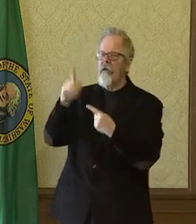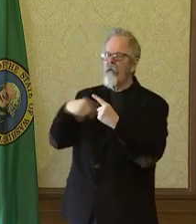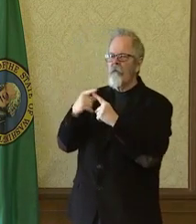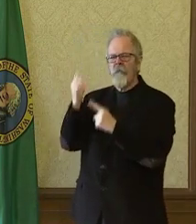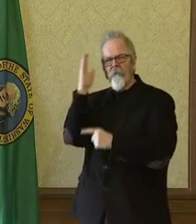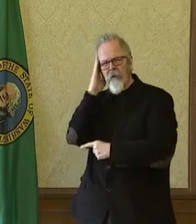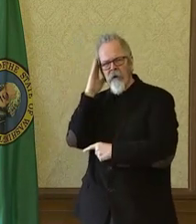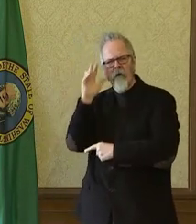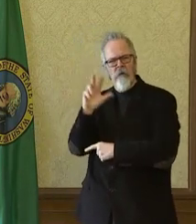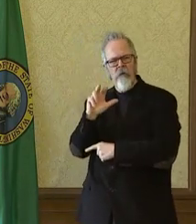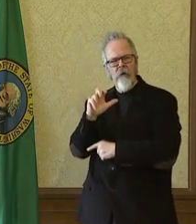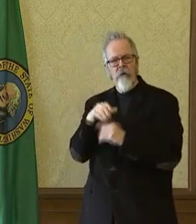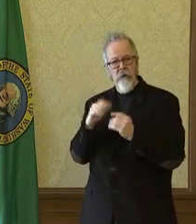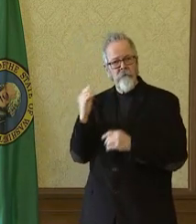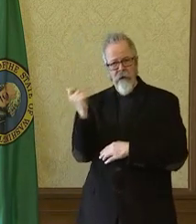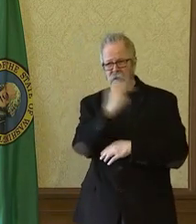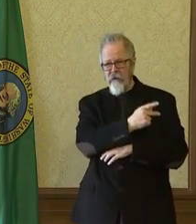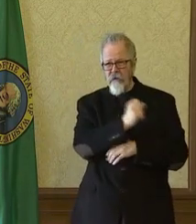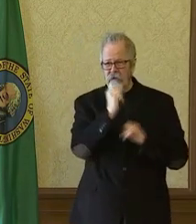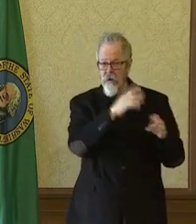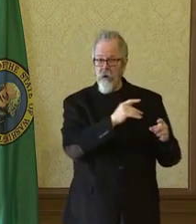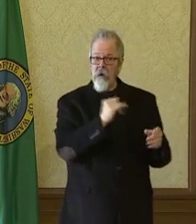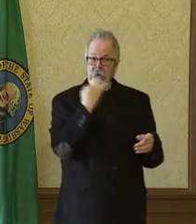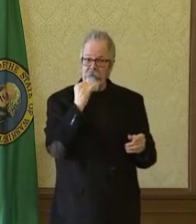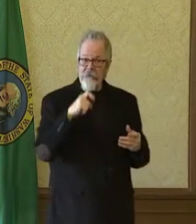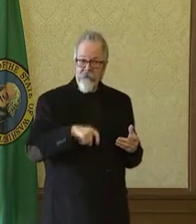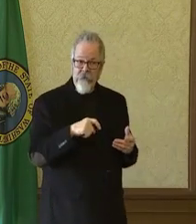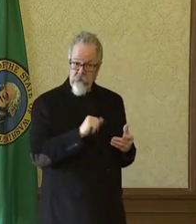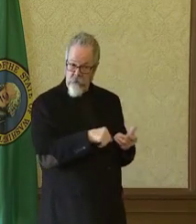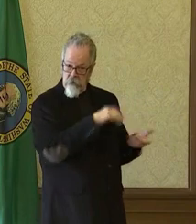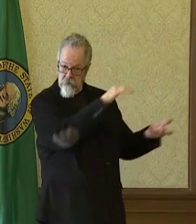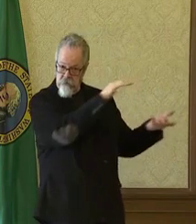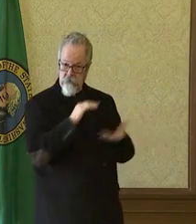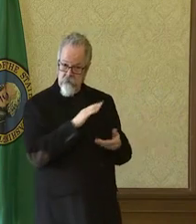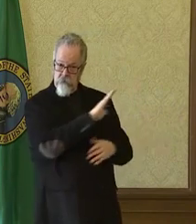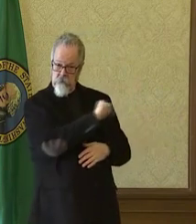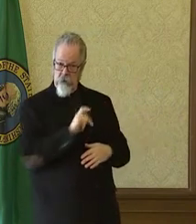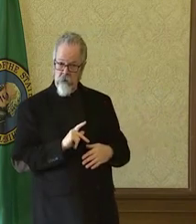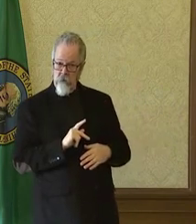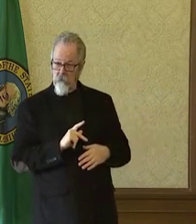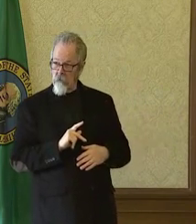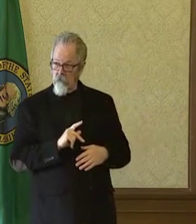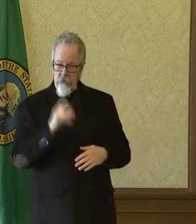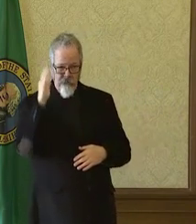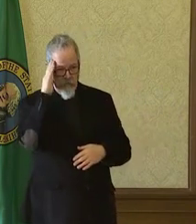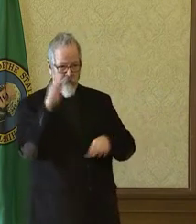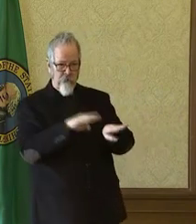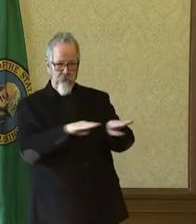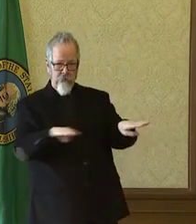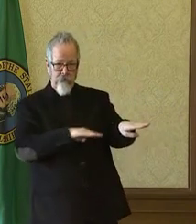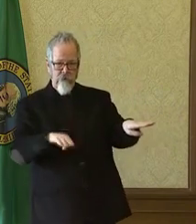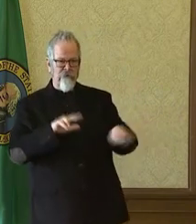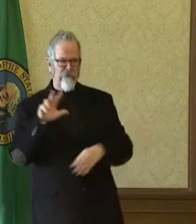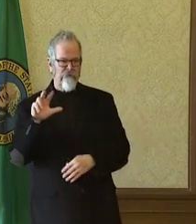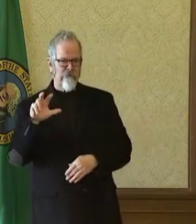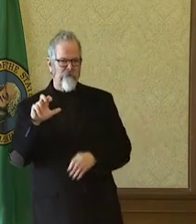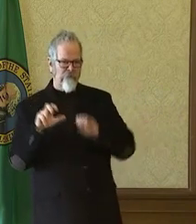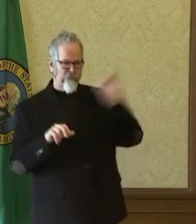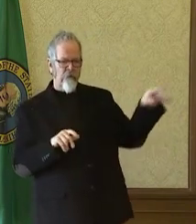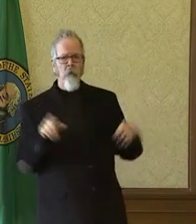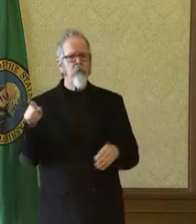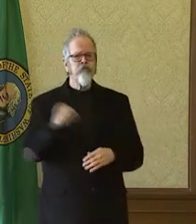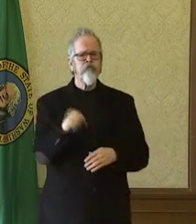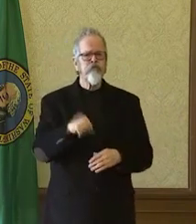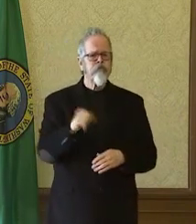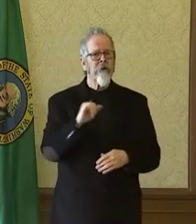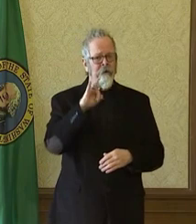to go in the positive direction that we're seeing, can you get them back? Yes, and I think you're